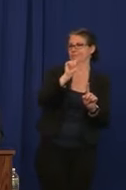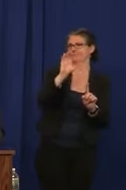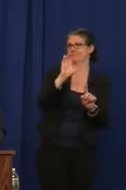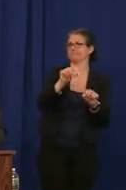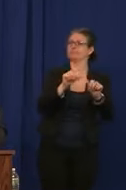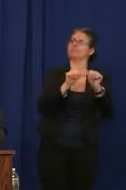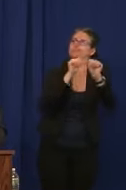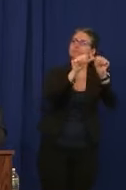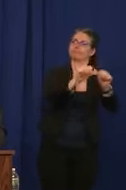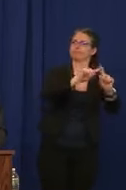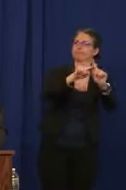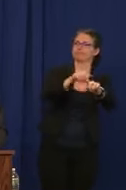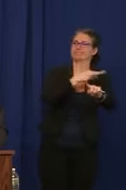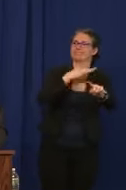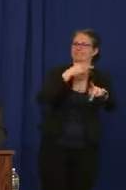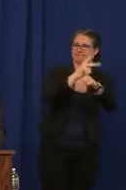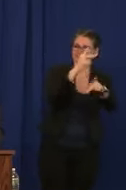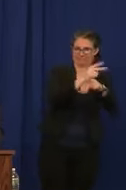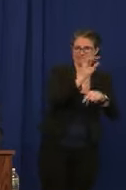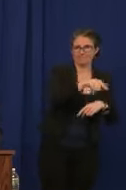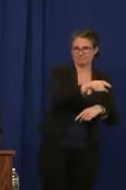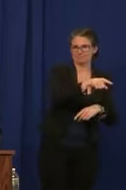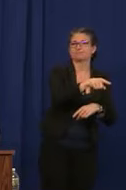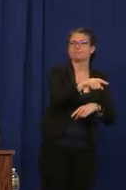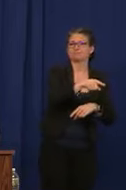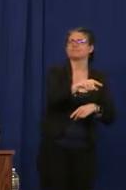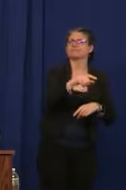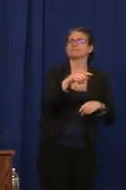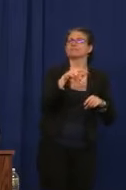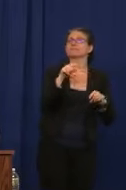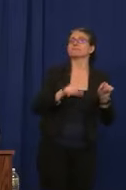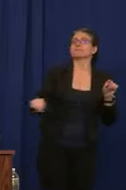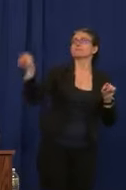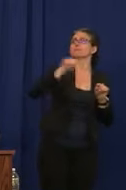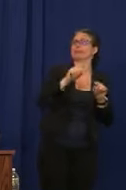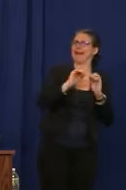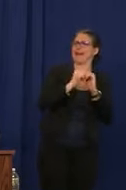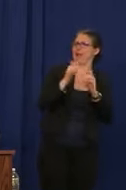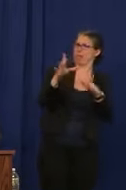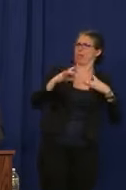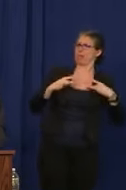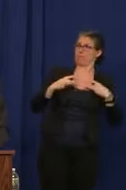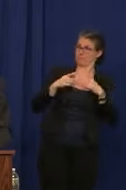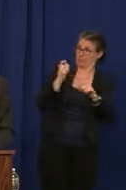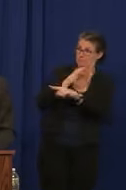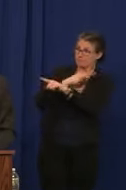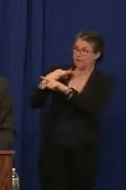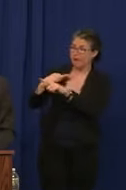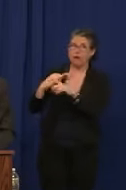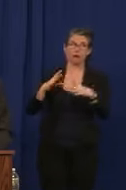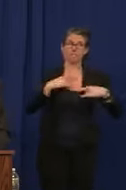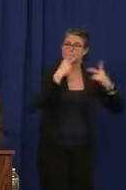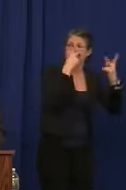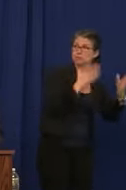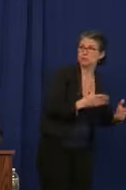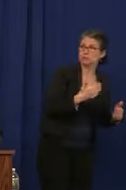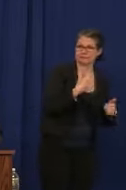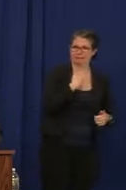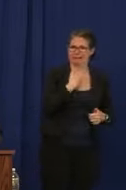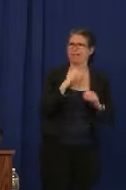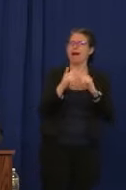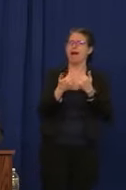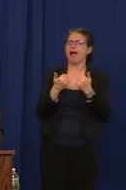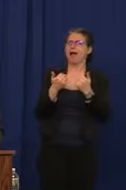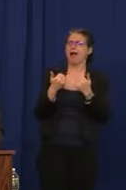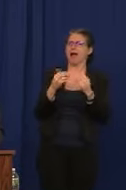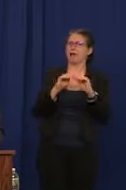what the original sources were of infection in those facilities, and how much concern is there on part-time staff? We know